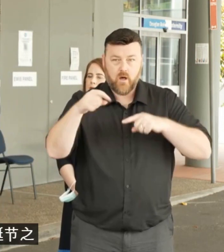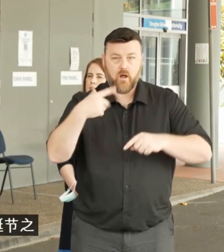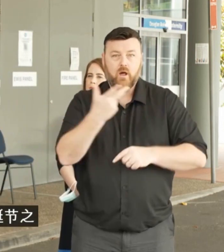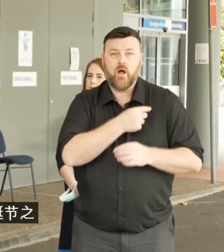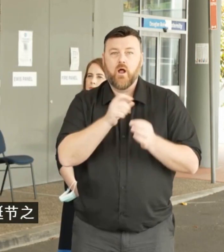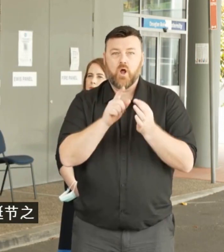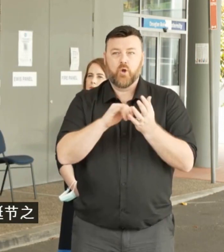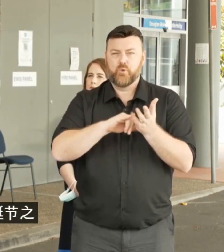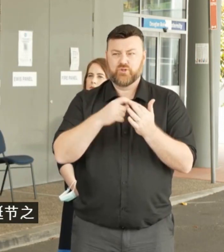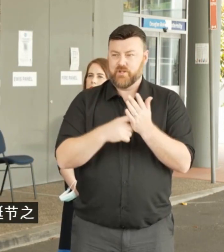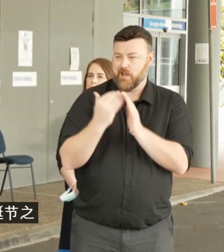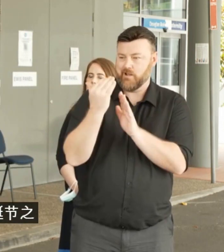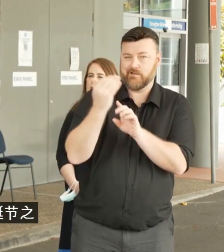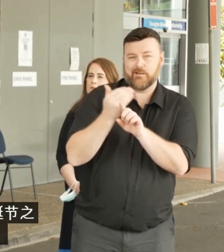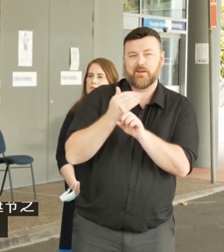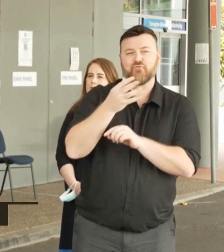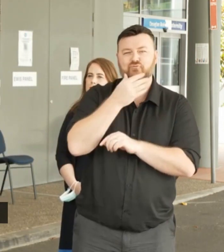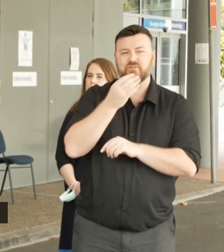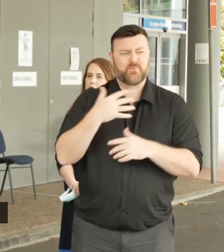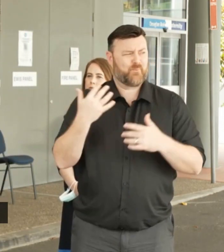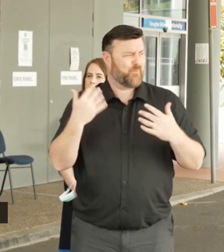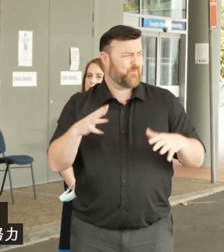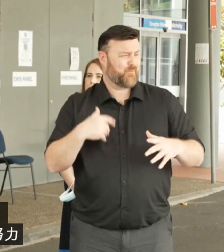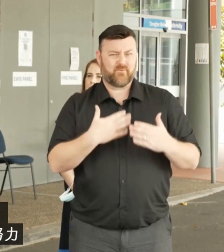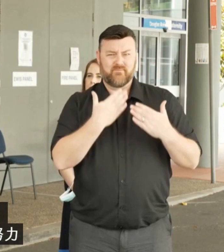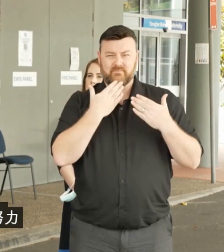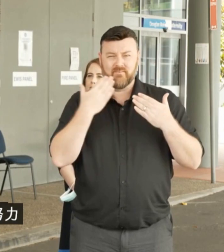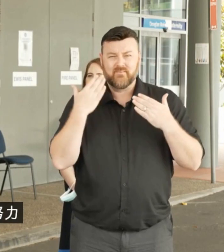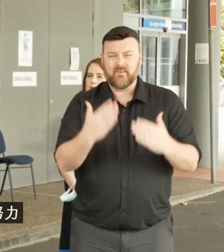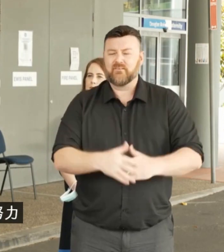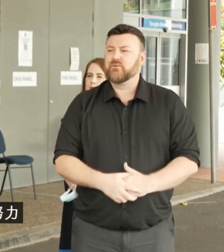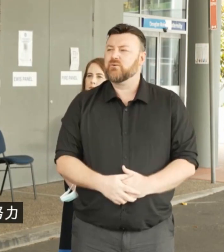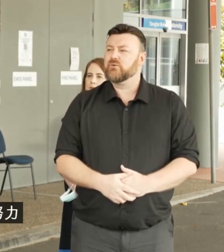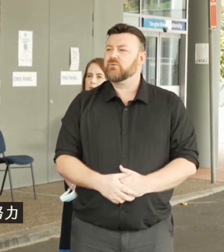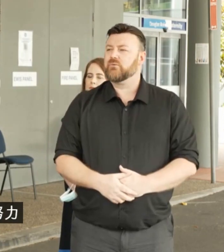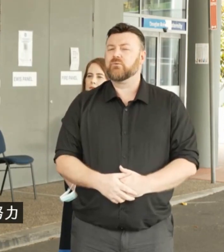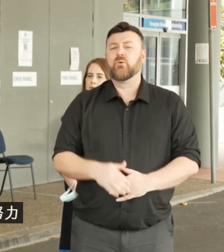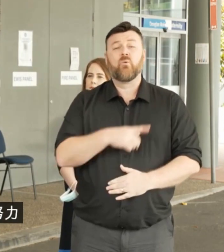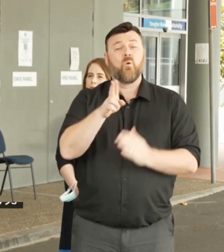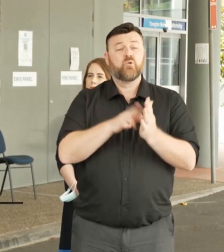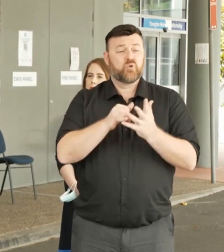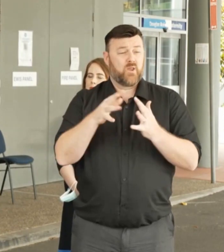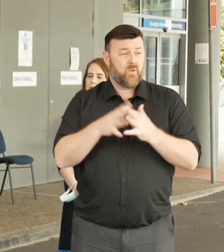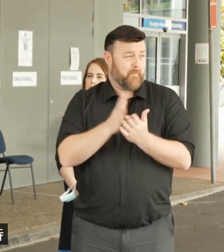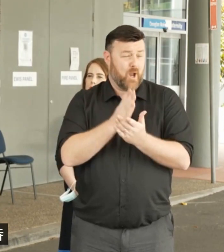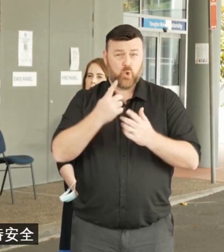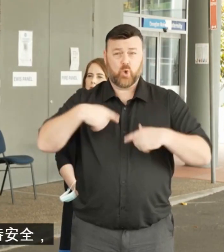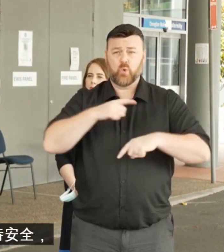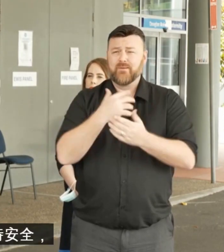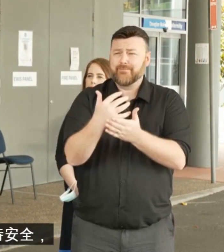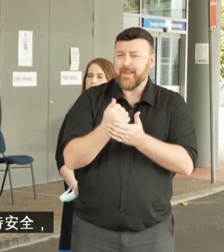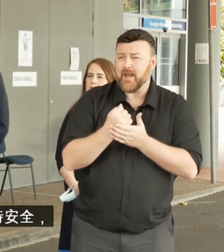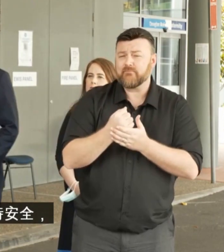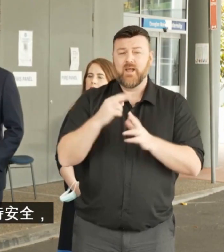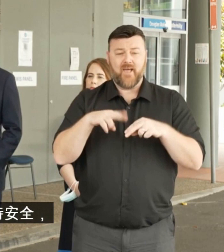into Christmas, has been incredibly pleasing. And it's the efforts that everyone is making across our state that ensures that we remain safe and our families remain